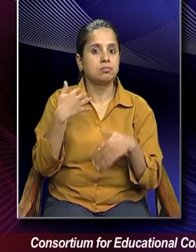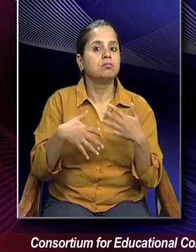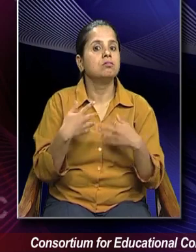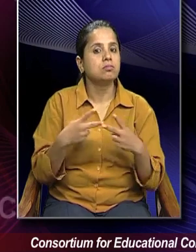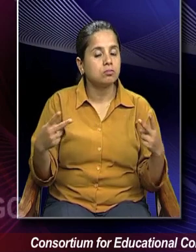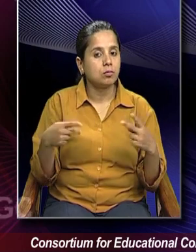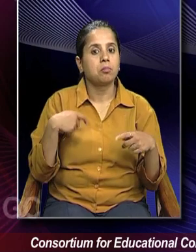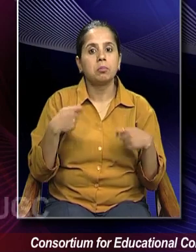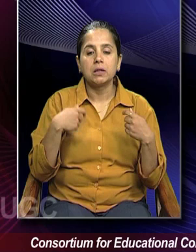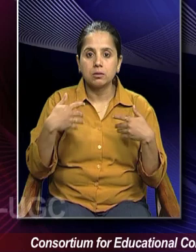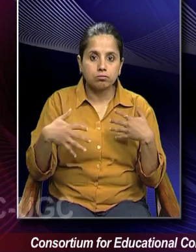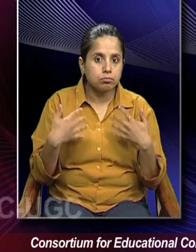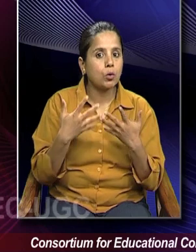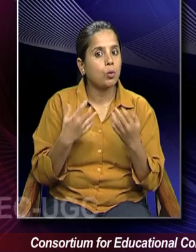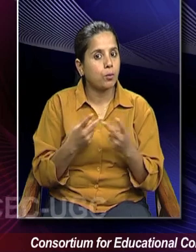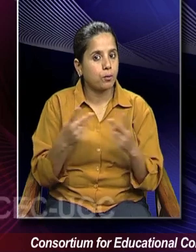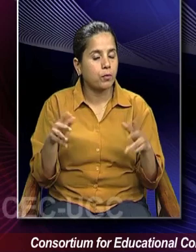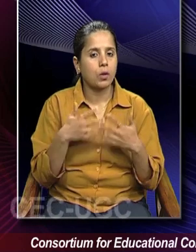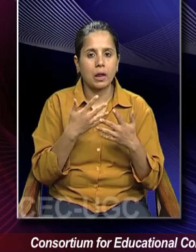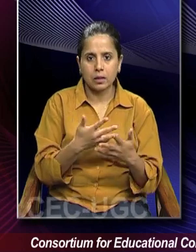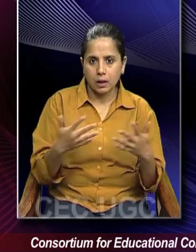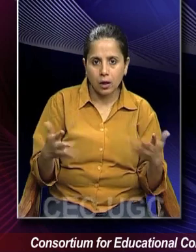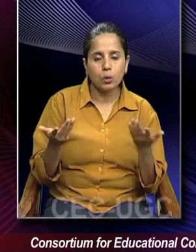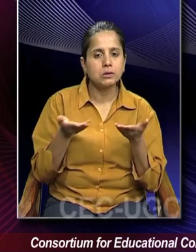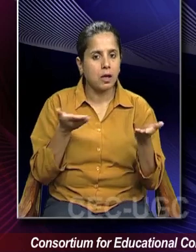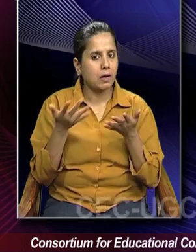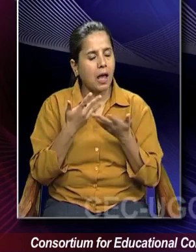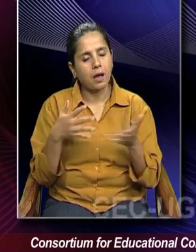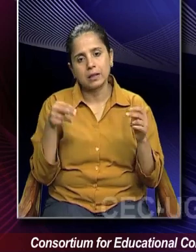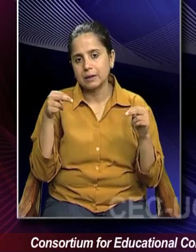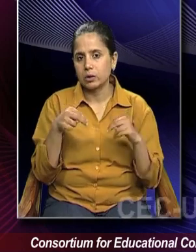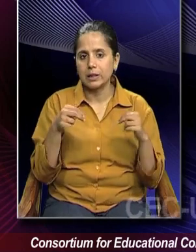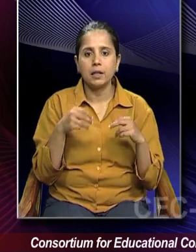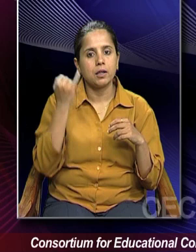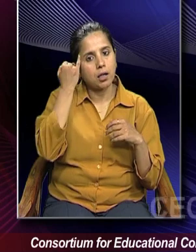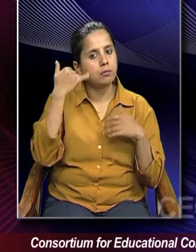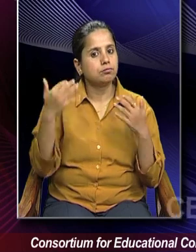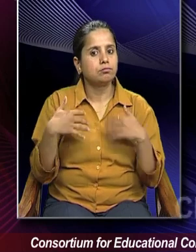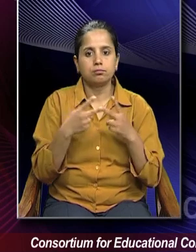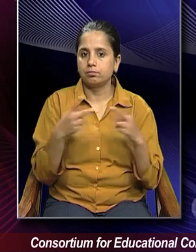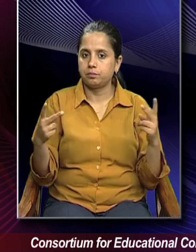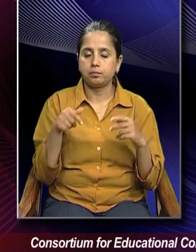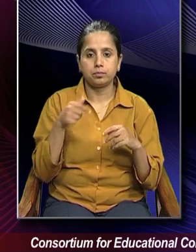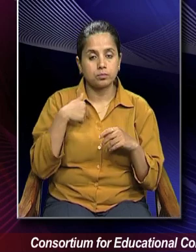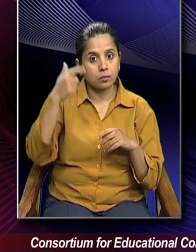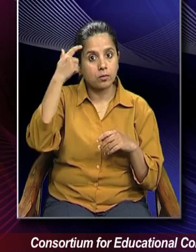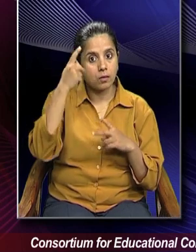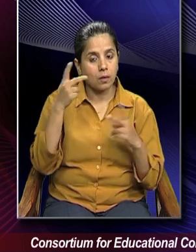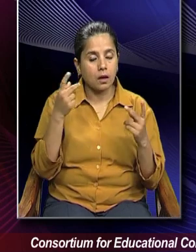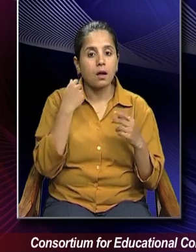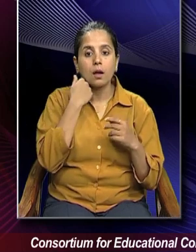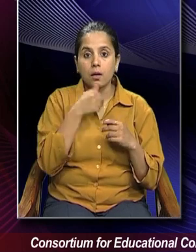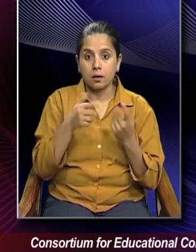our business operations, be it product, be it services. So, keeping in mind this fusion